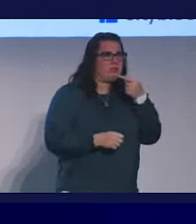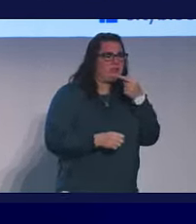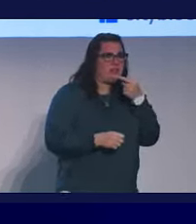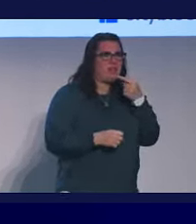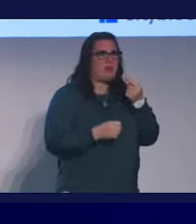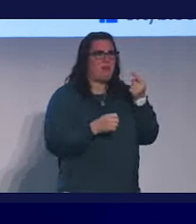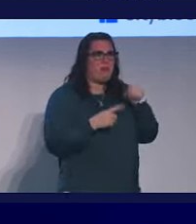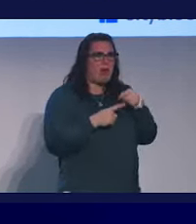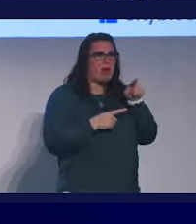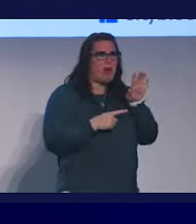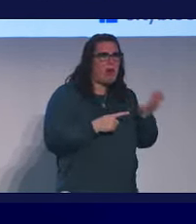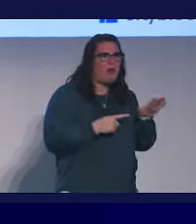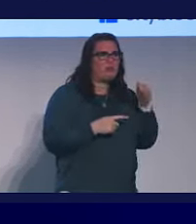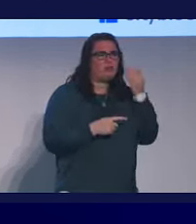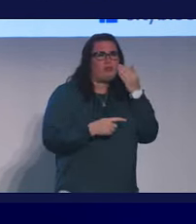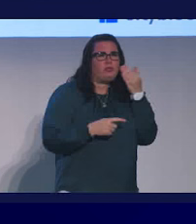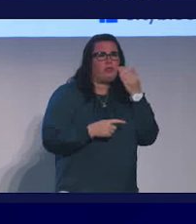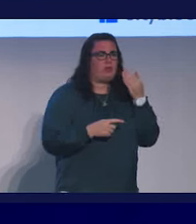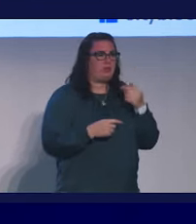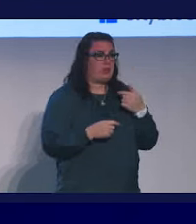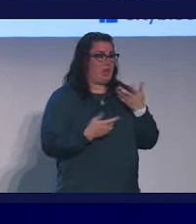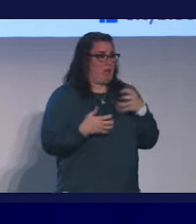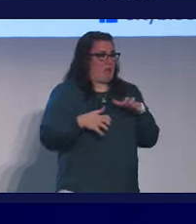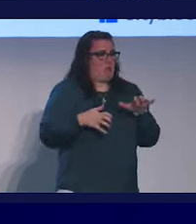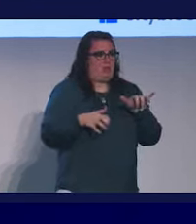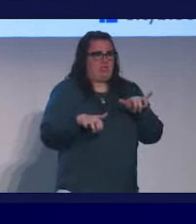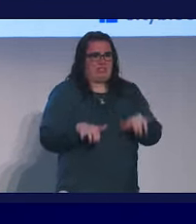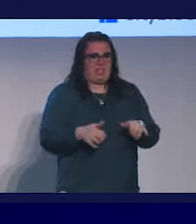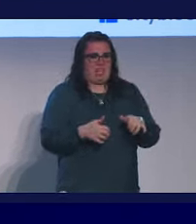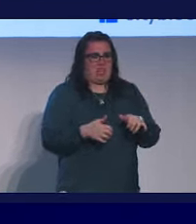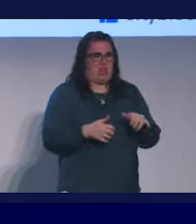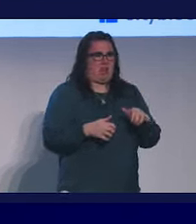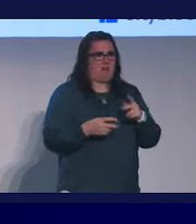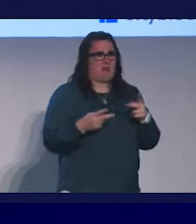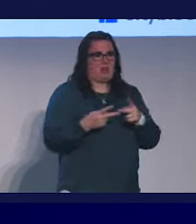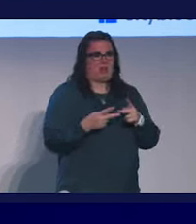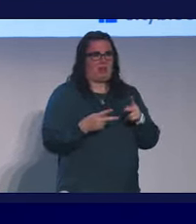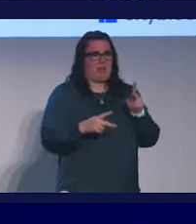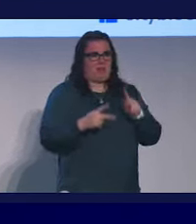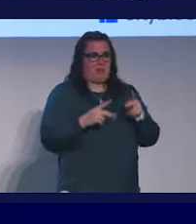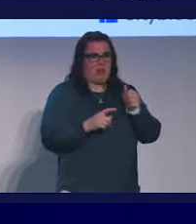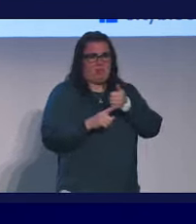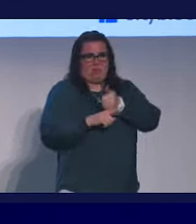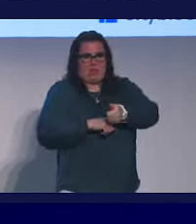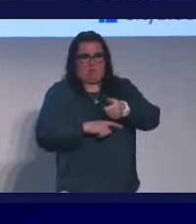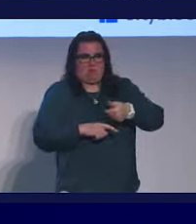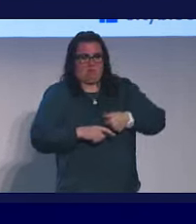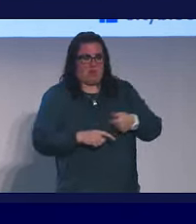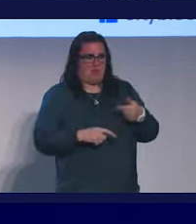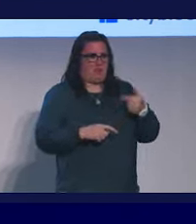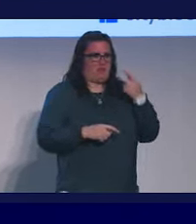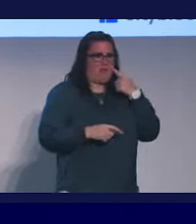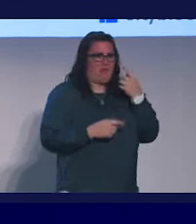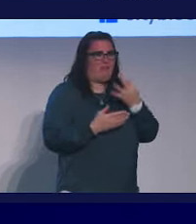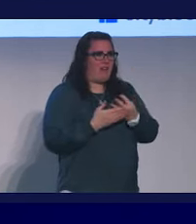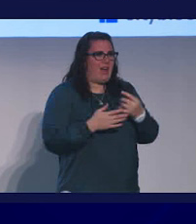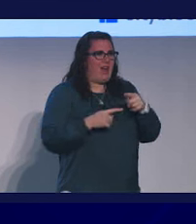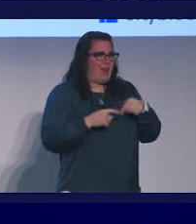They know what they say. She knows what they say about her. I wouldn't want to stay in a place where people are kind of implicitly blaming me for the fact that I cannot breathe.